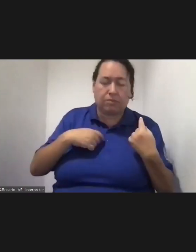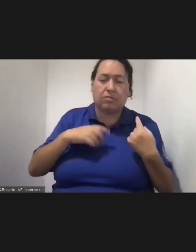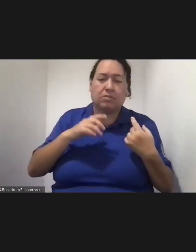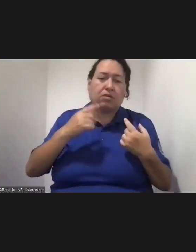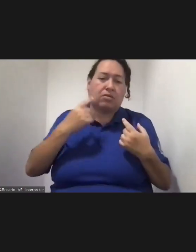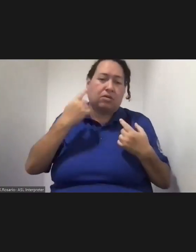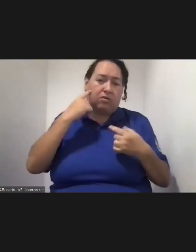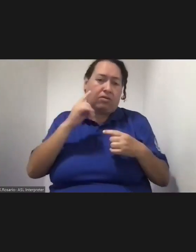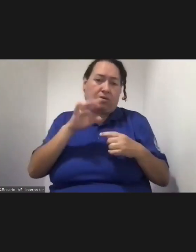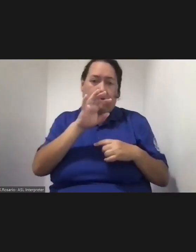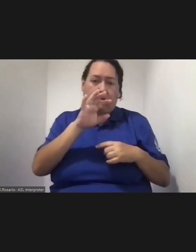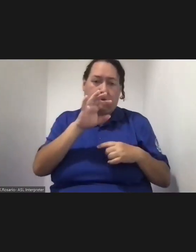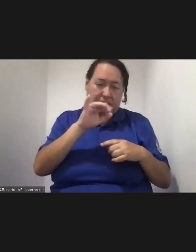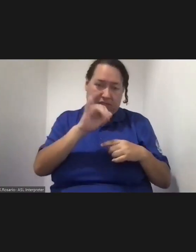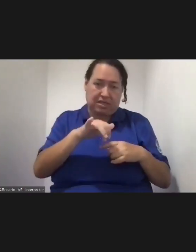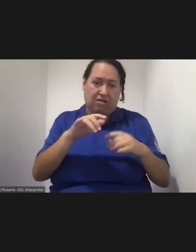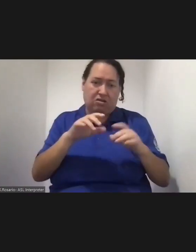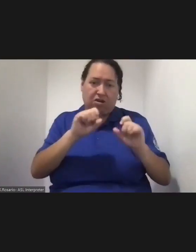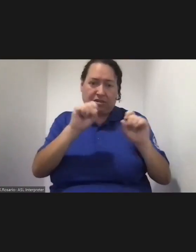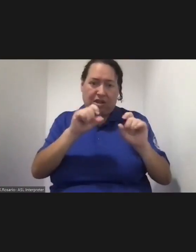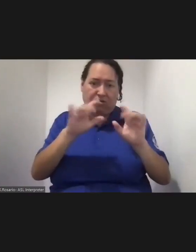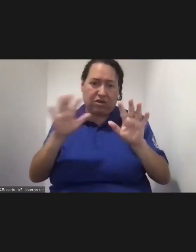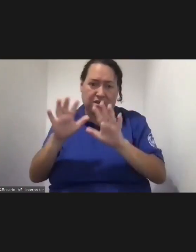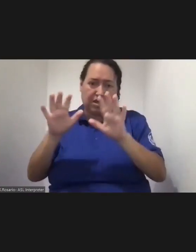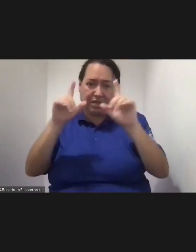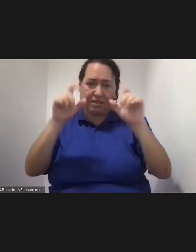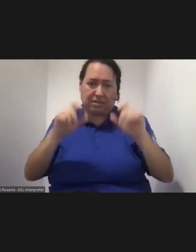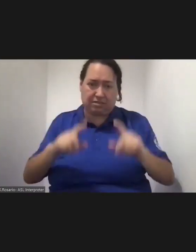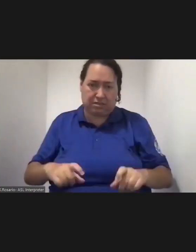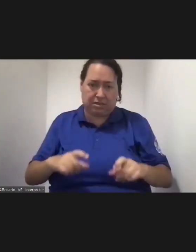tested. And the next